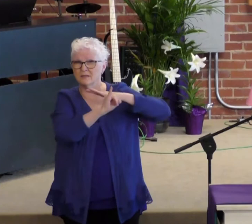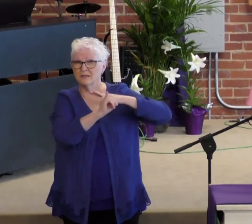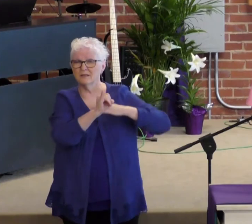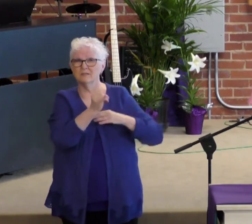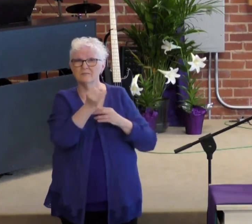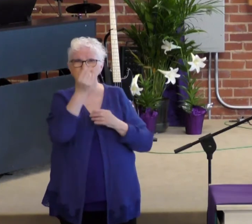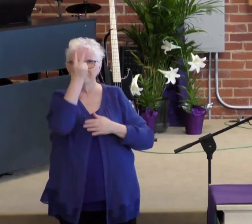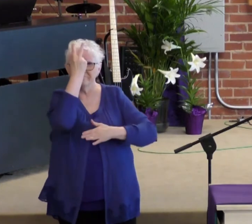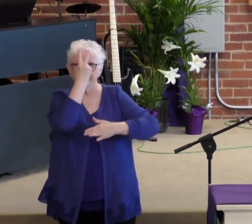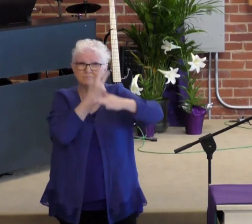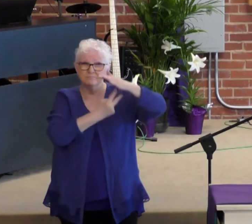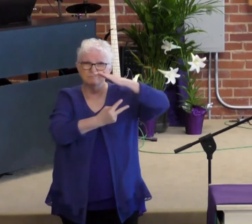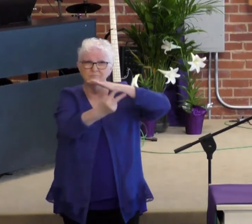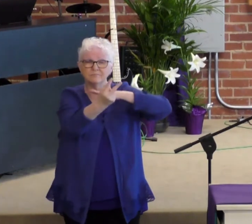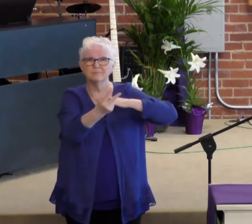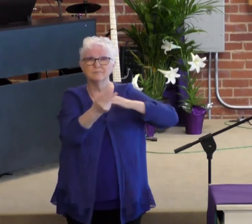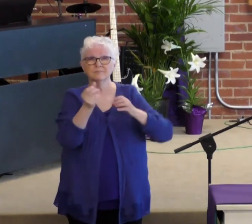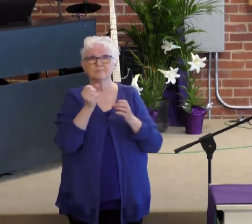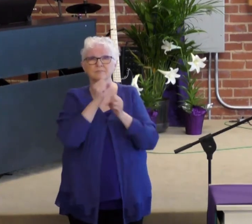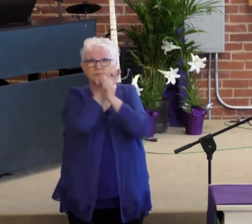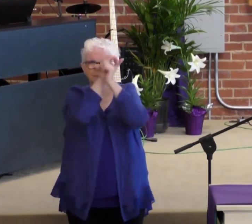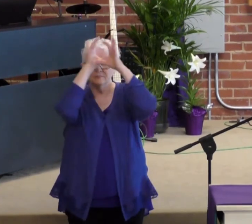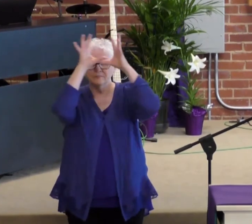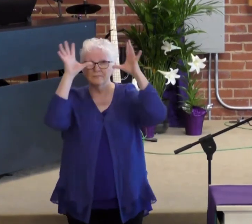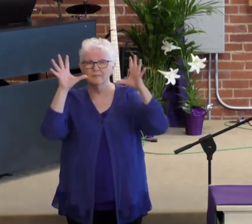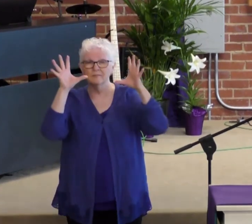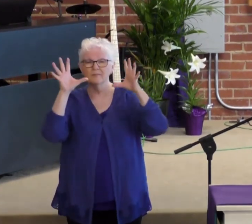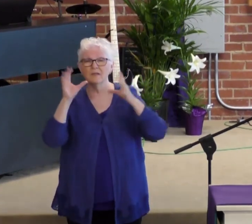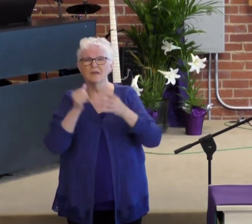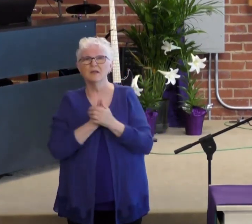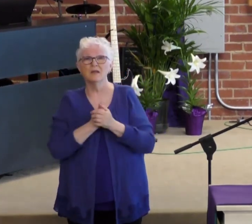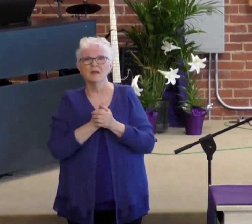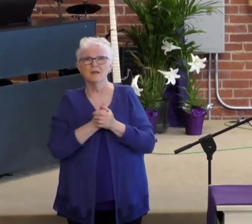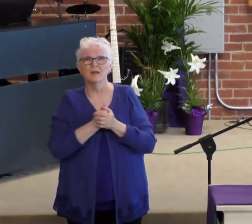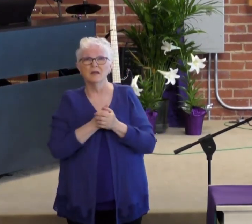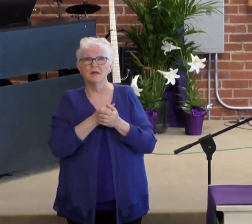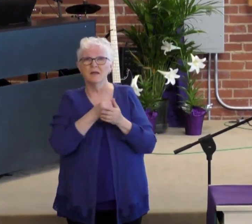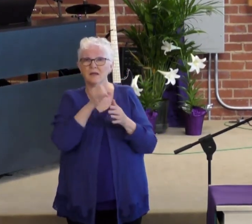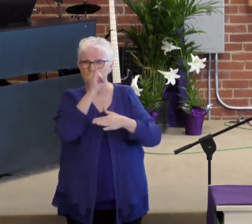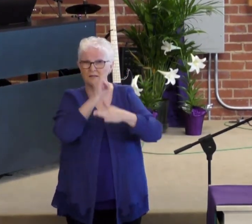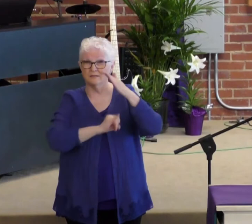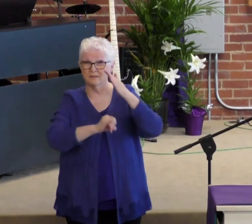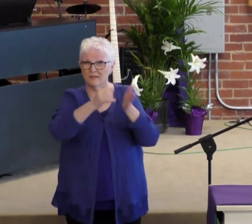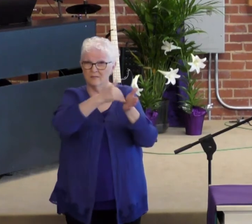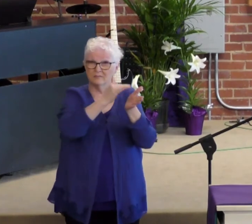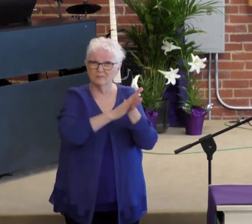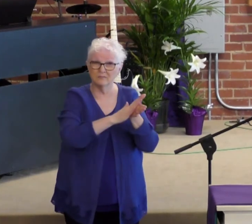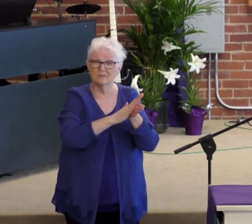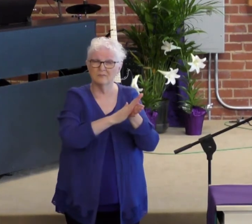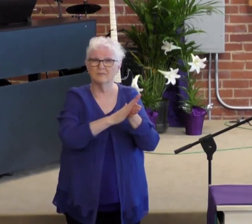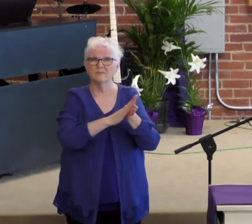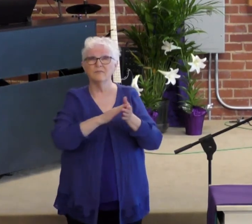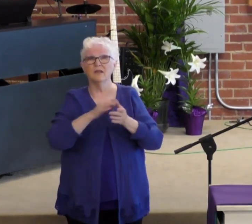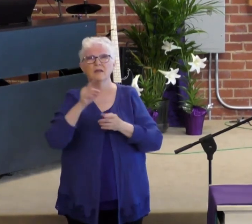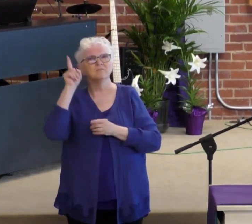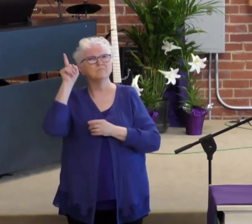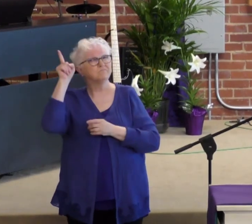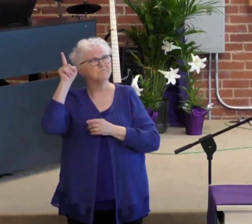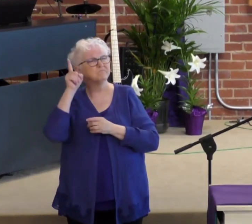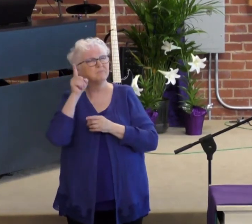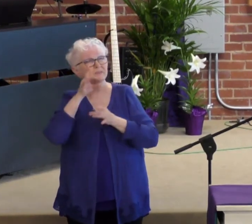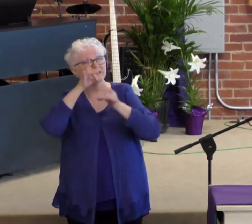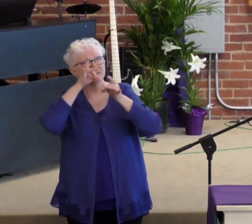ever happened, and it says he was despised and rejected of men. And it goes on to say that by